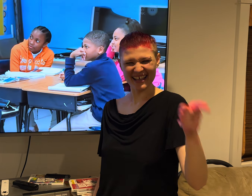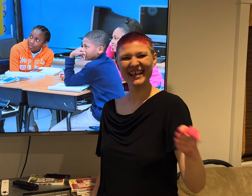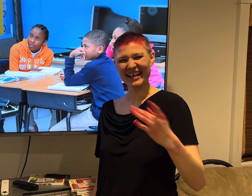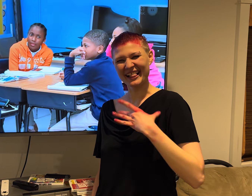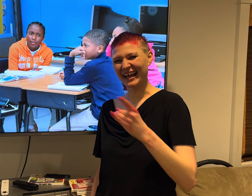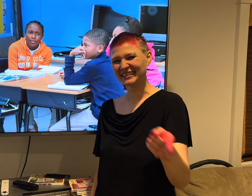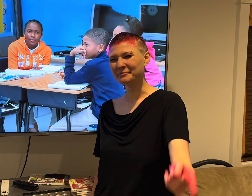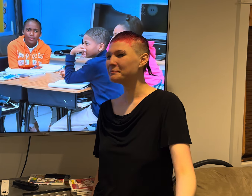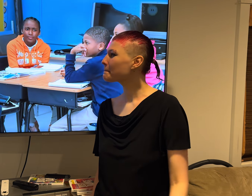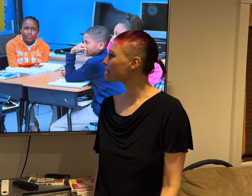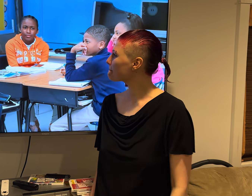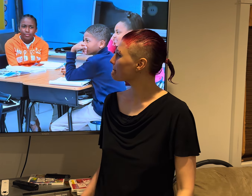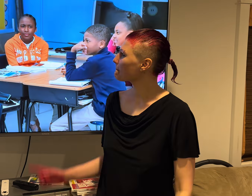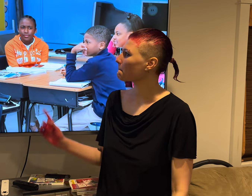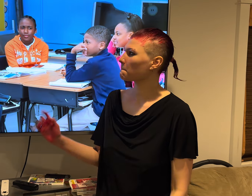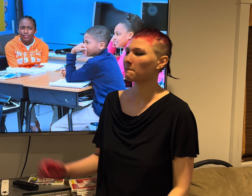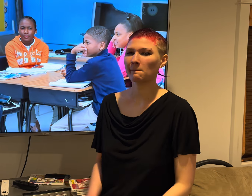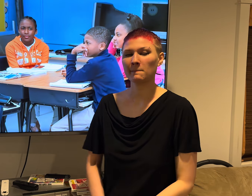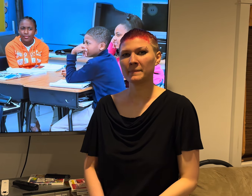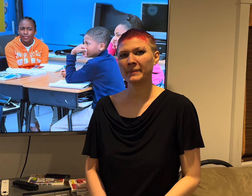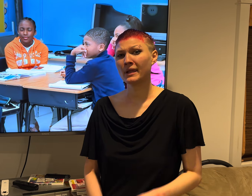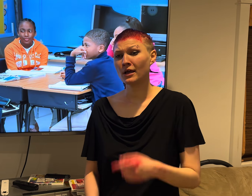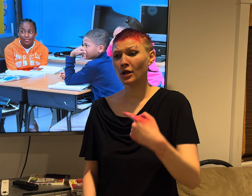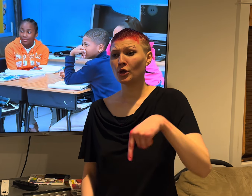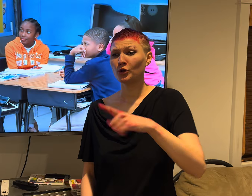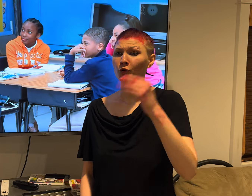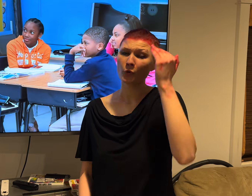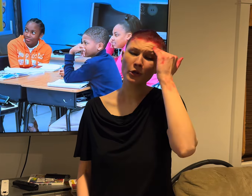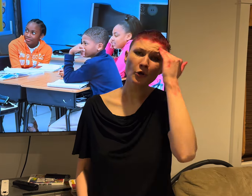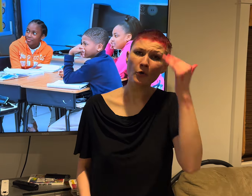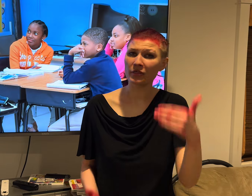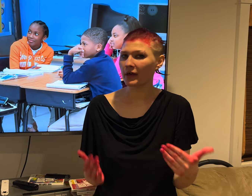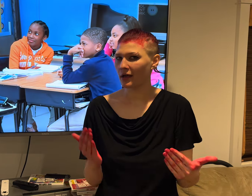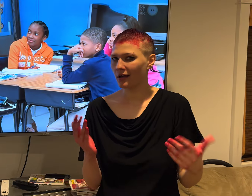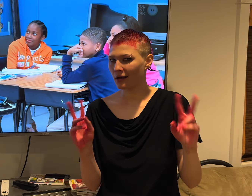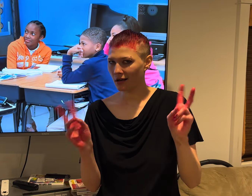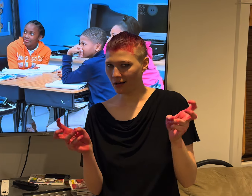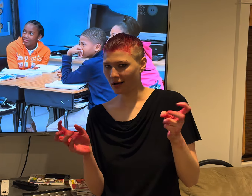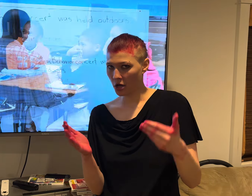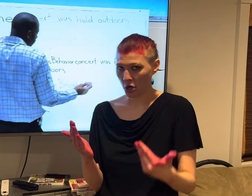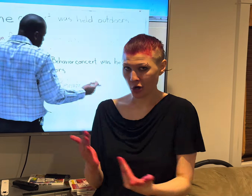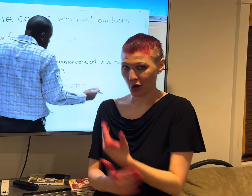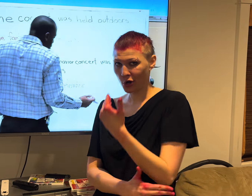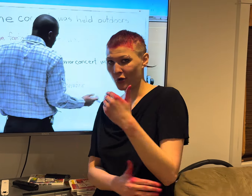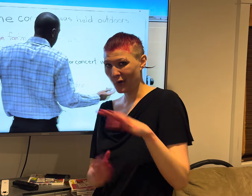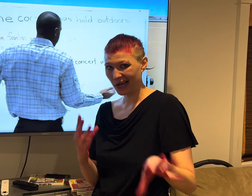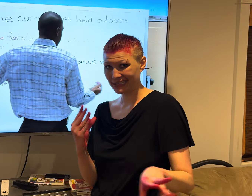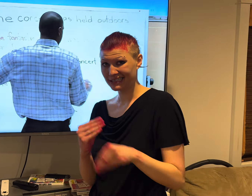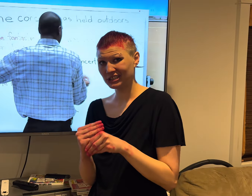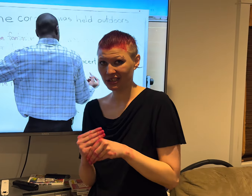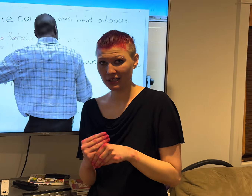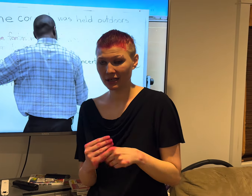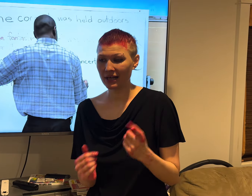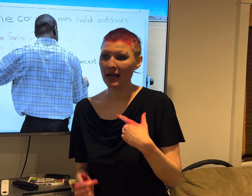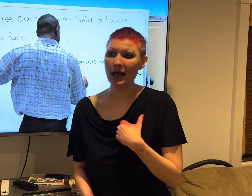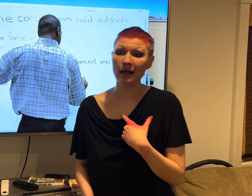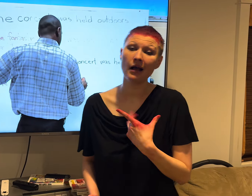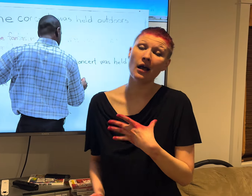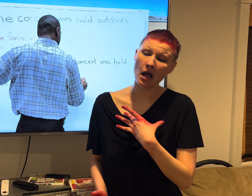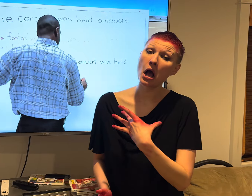Yeah, Candy Girl, like, all the girls like them. Yes. I like them too, but I couldn't say I like